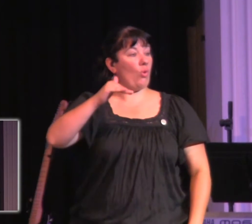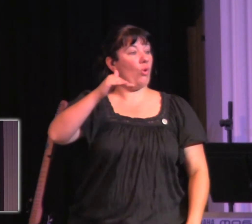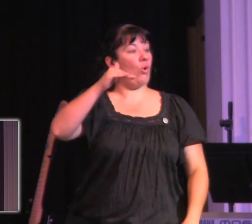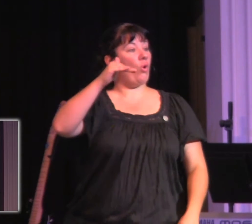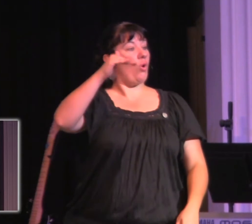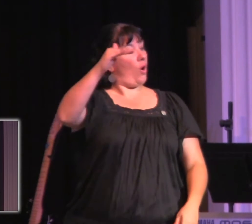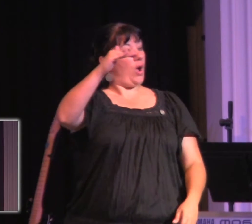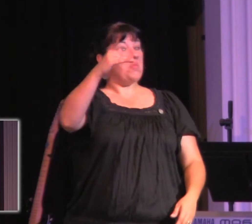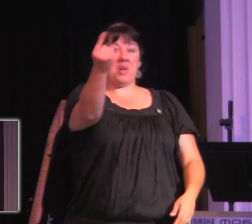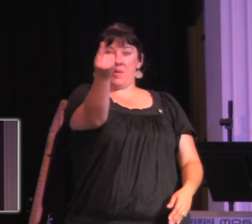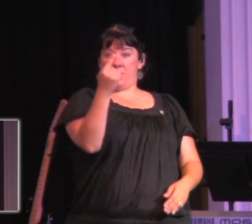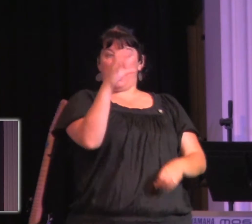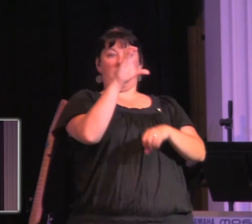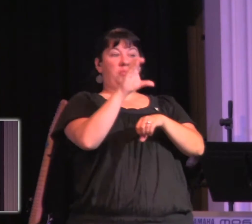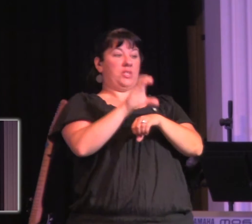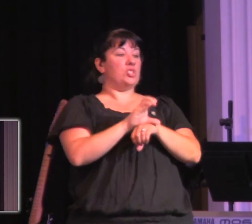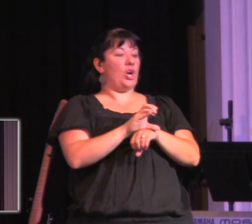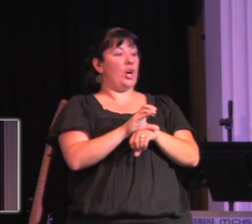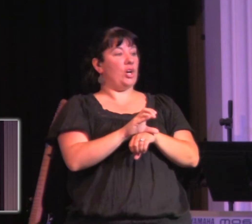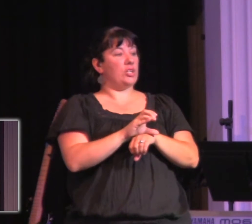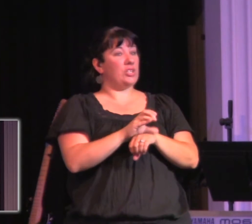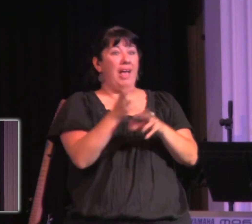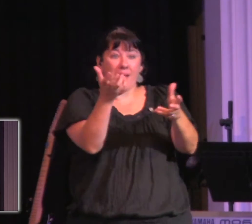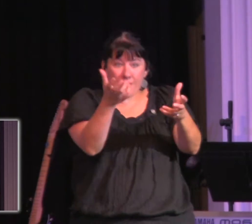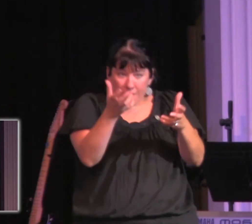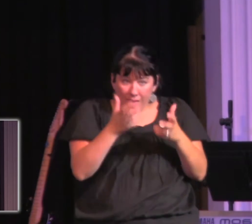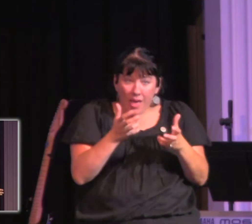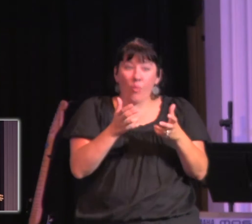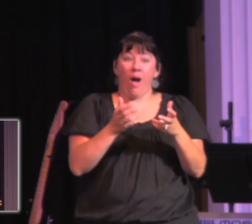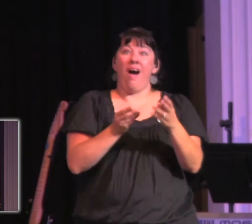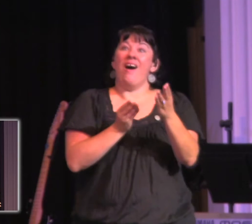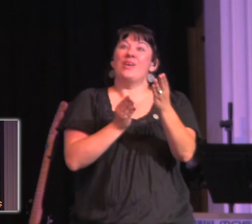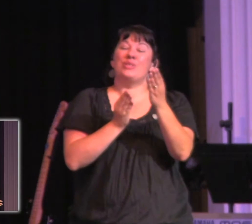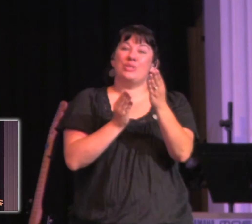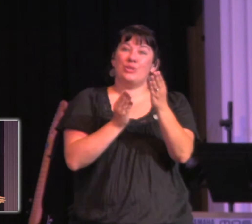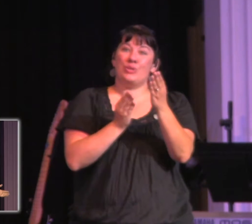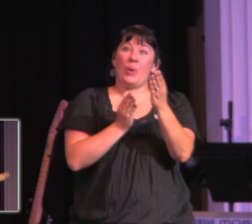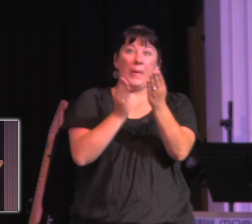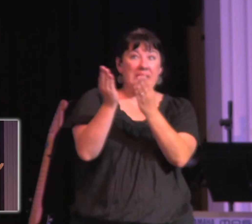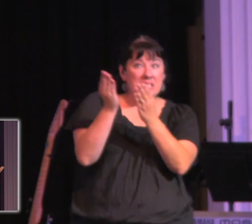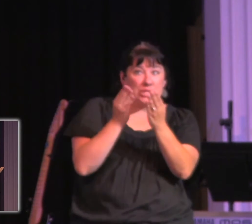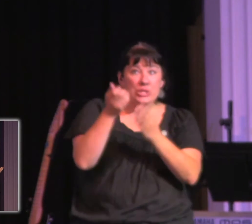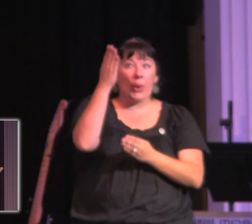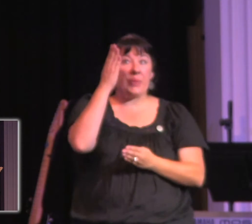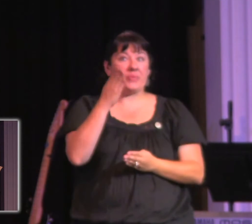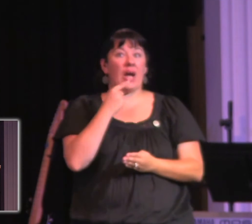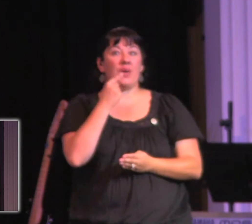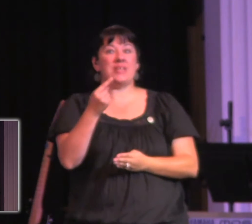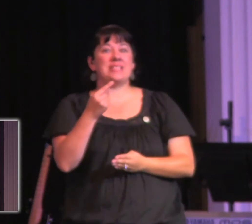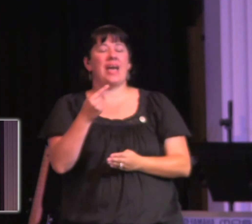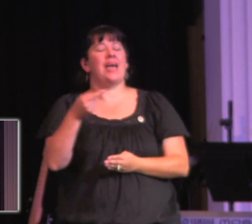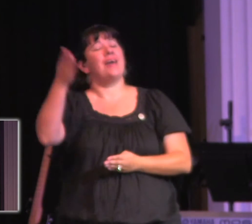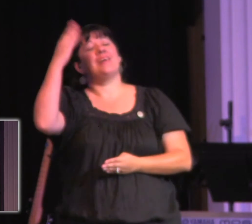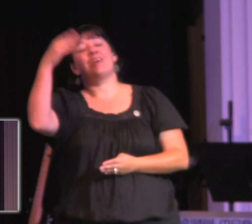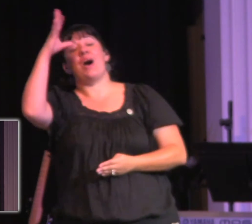alive, they come to church, and they're trying to serve God. And we say, the grace of God is here, y'all. The grace of